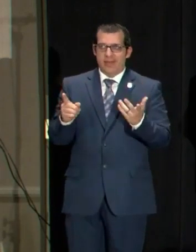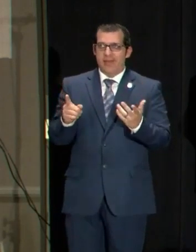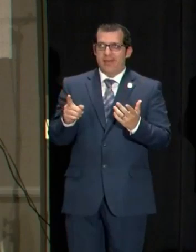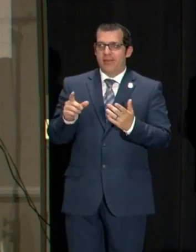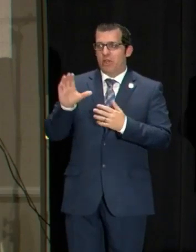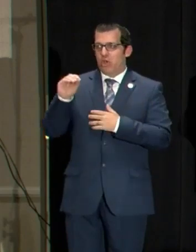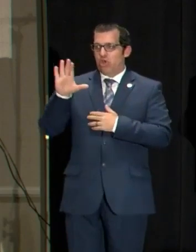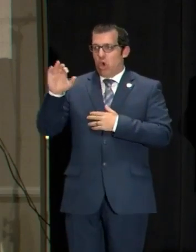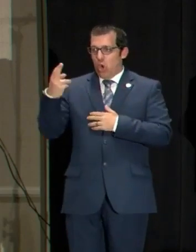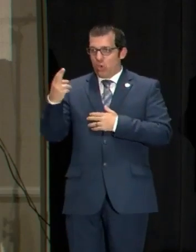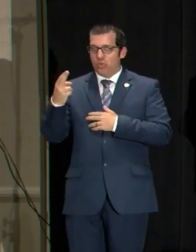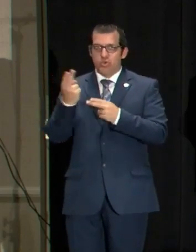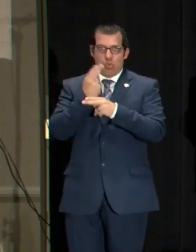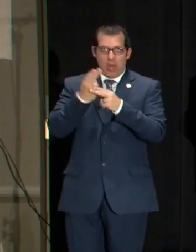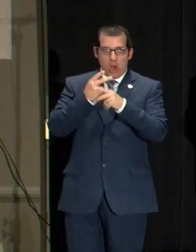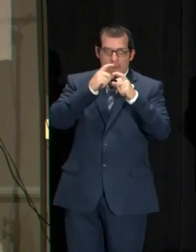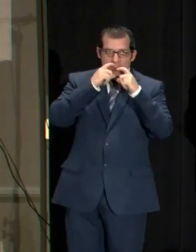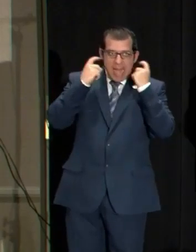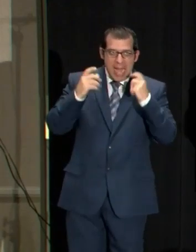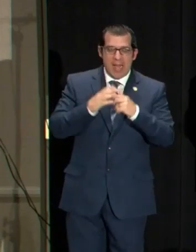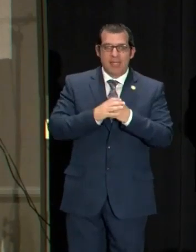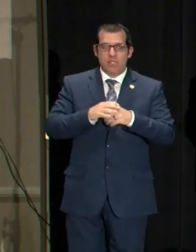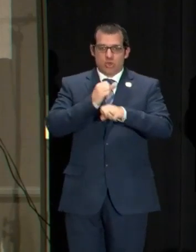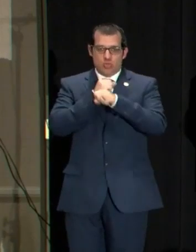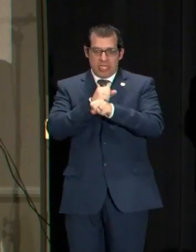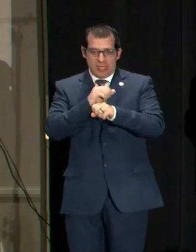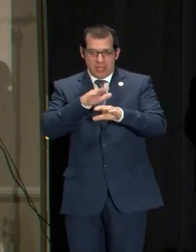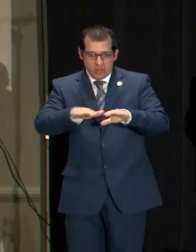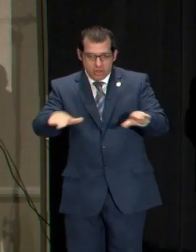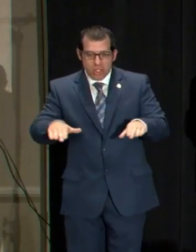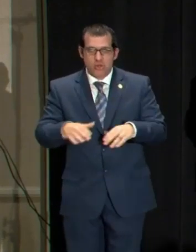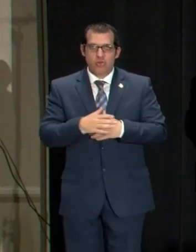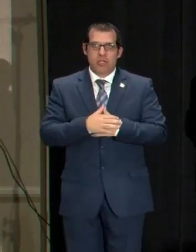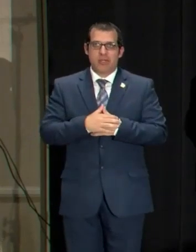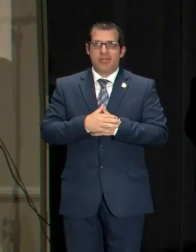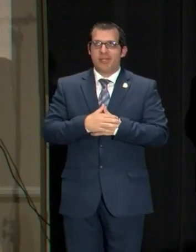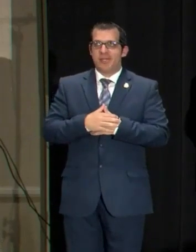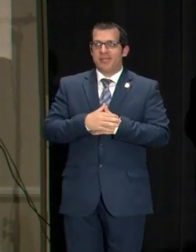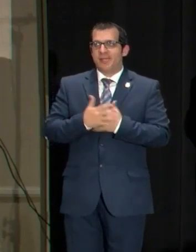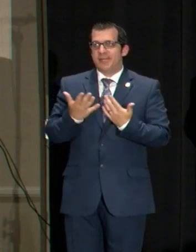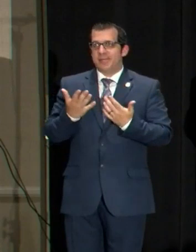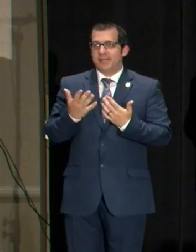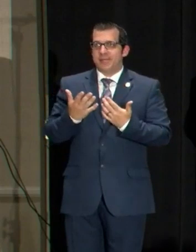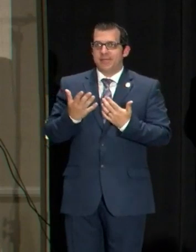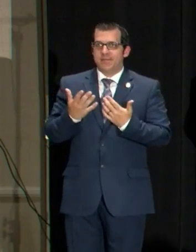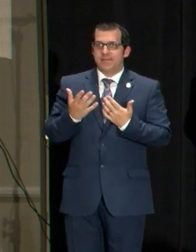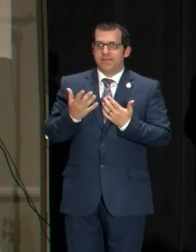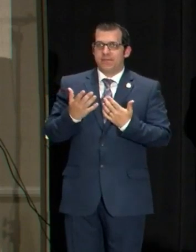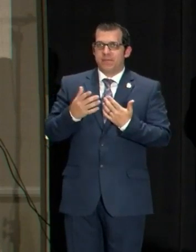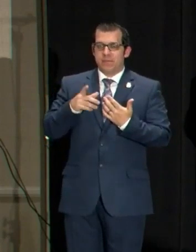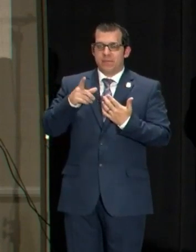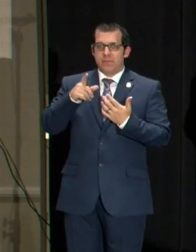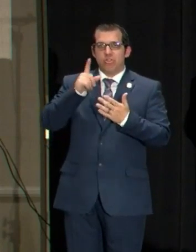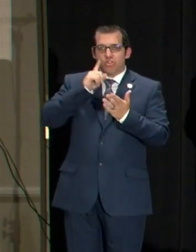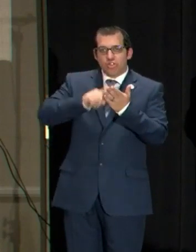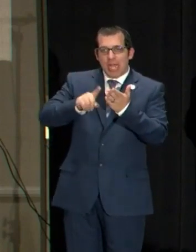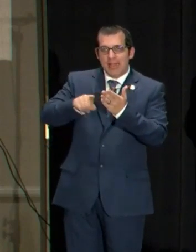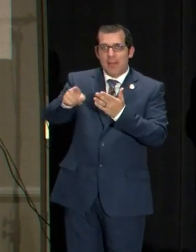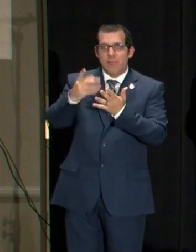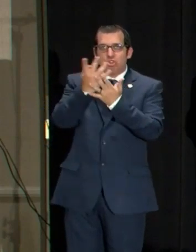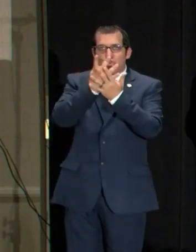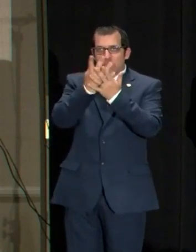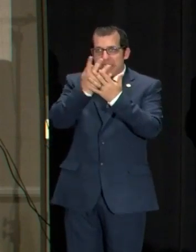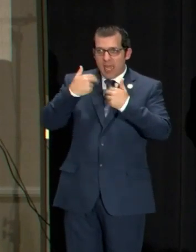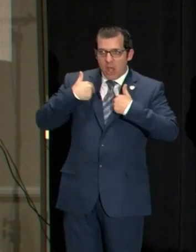The coaches wearing a mask and protecting the children and taking checks, screening them. And